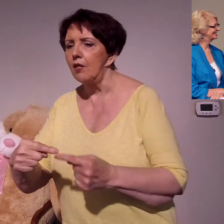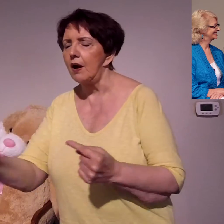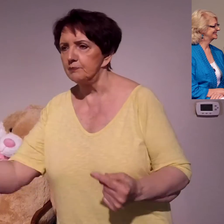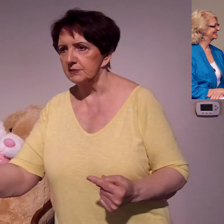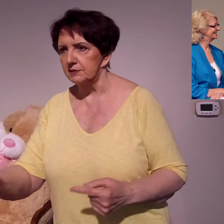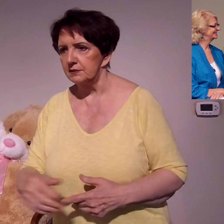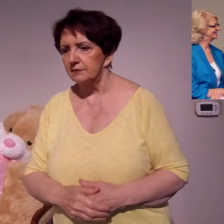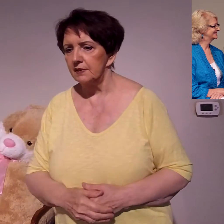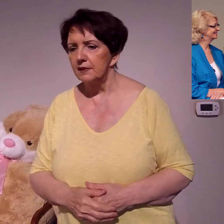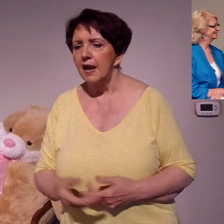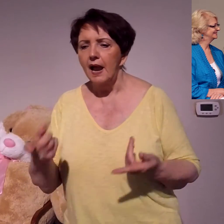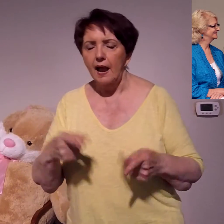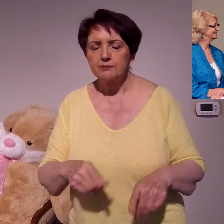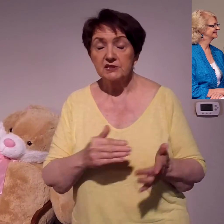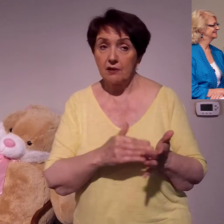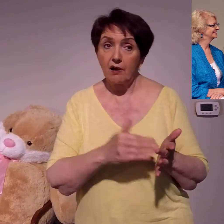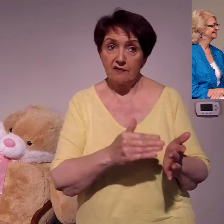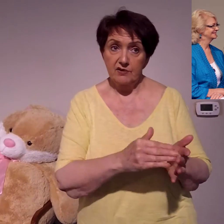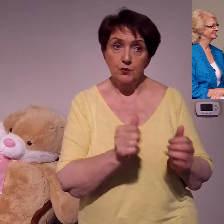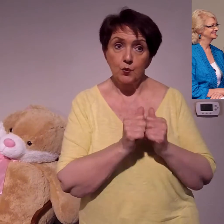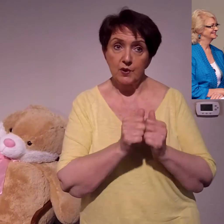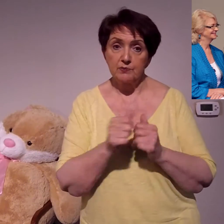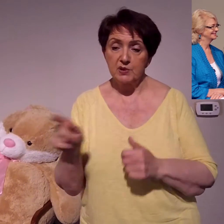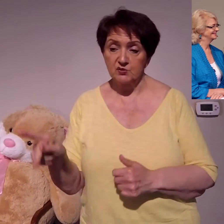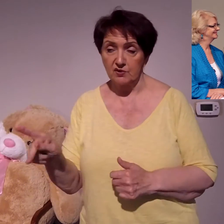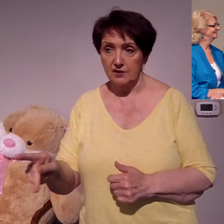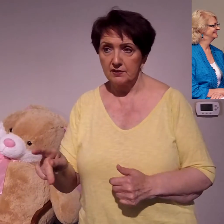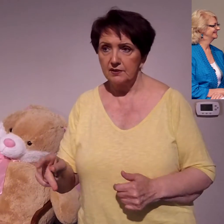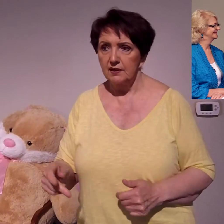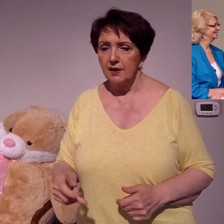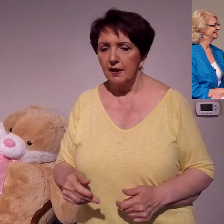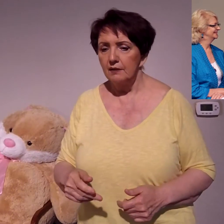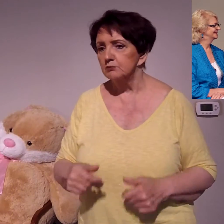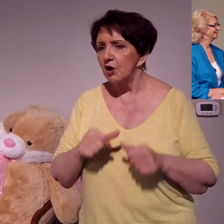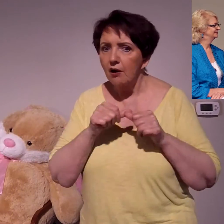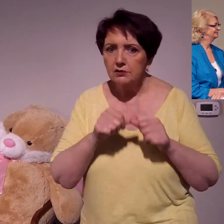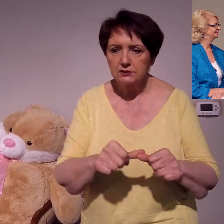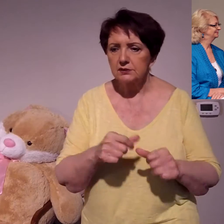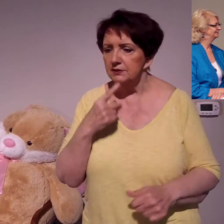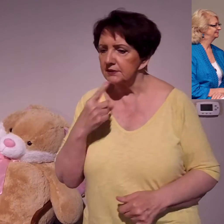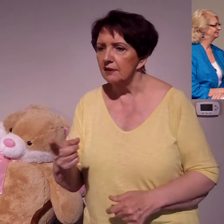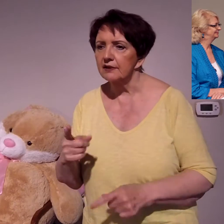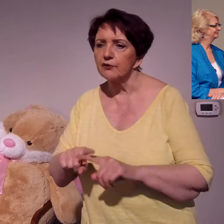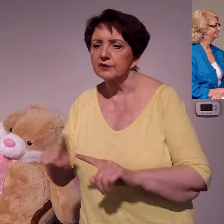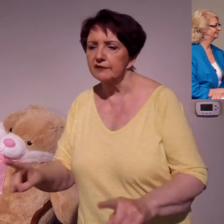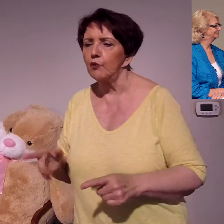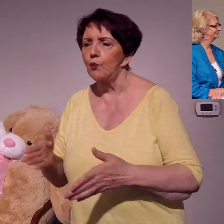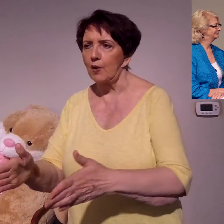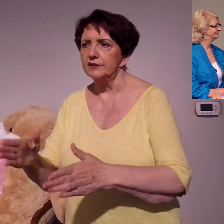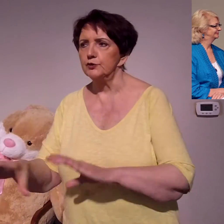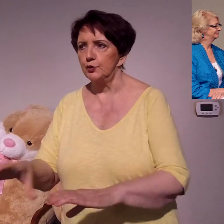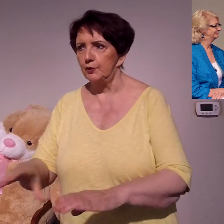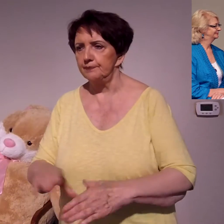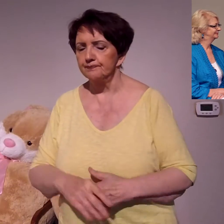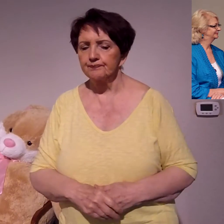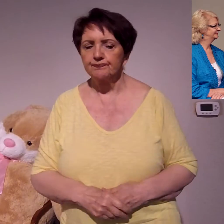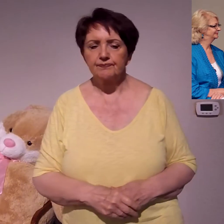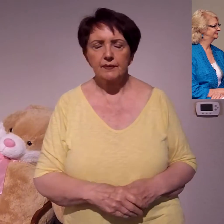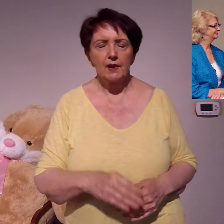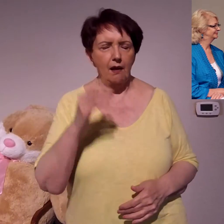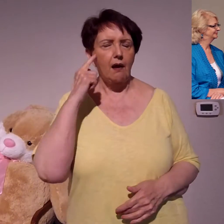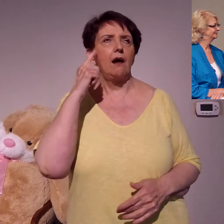I'm constantly attempting to redirect her, or give her another way of doing it, or suggesting some other way. And I'm now conscious. There